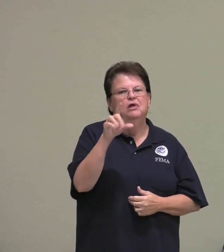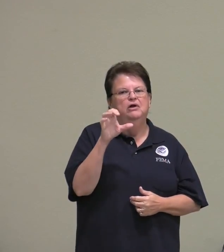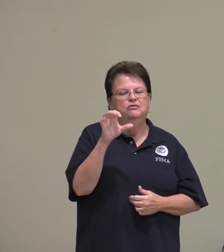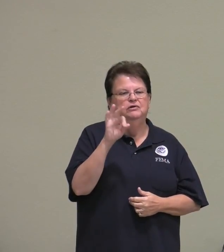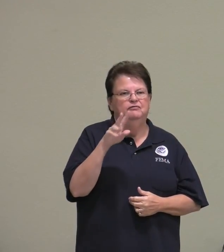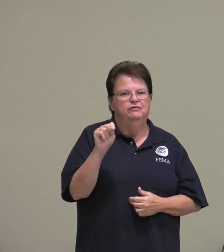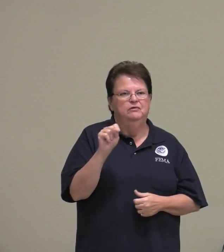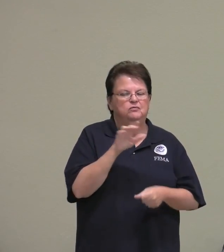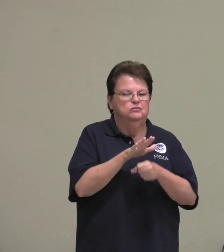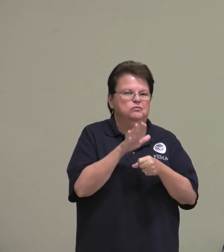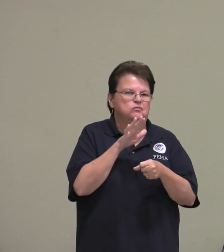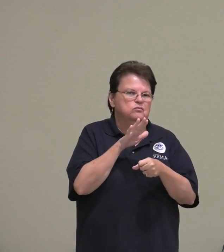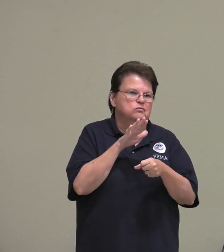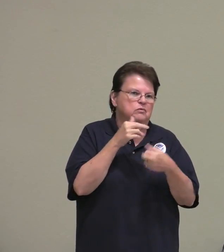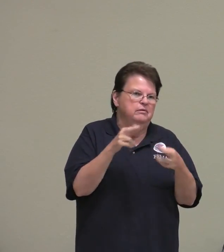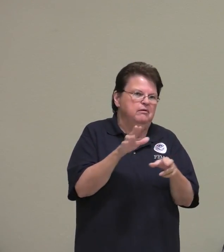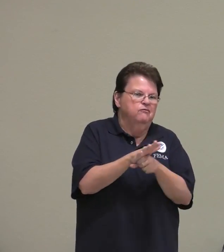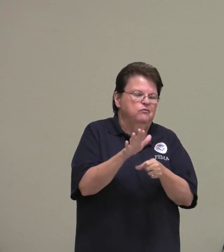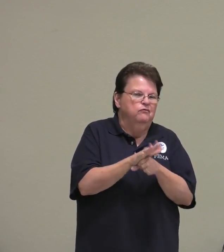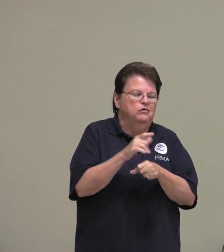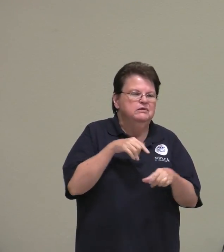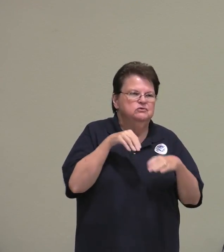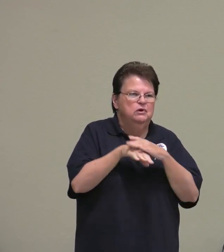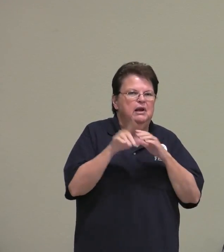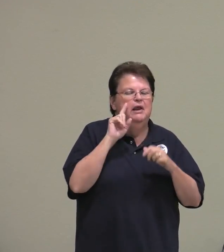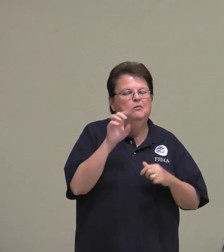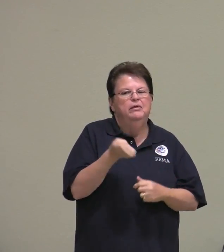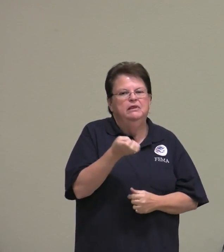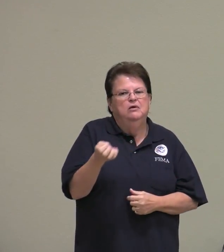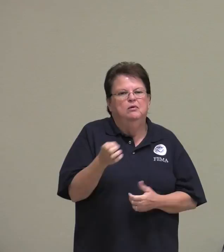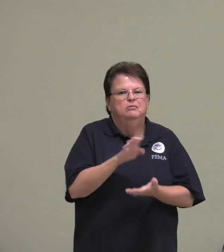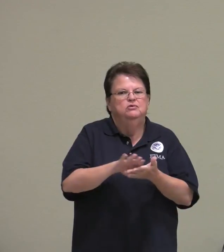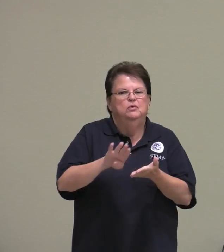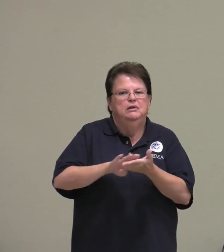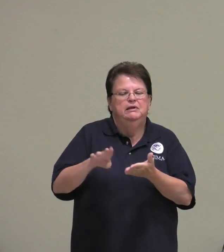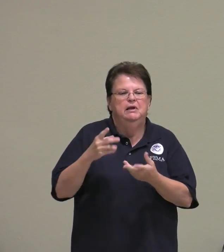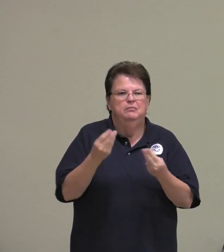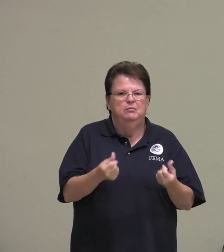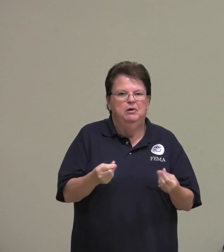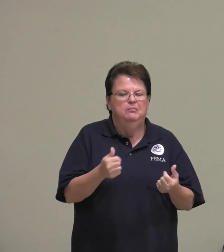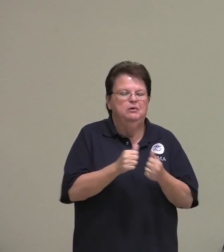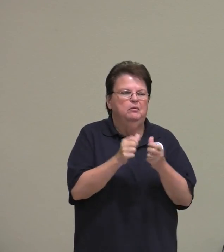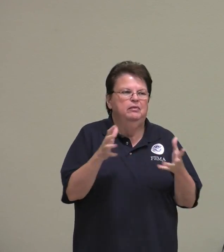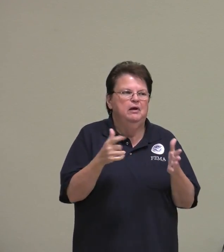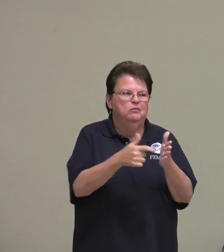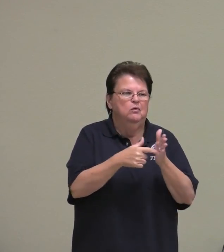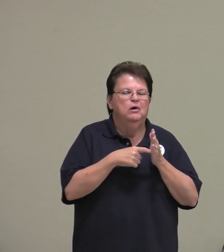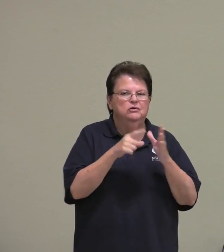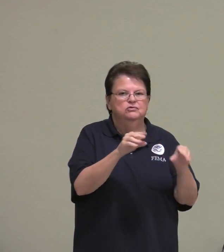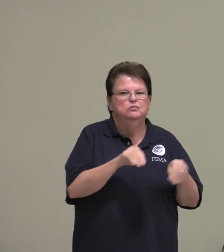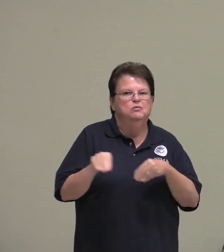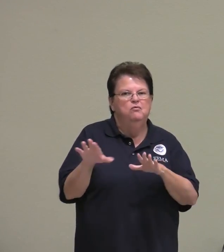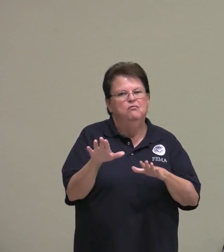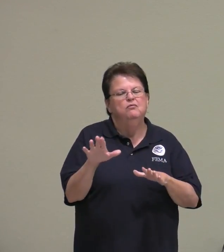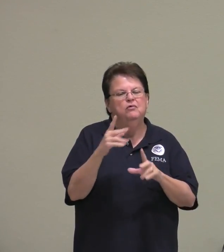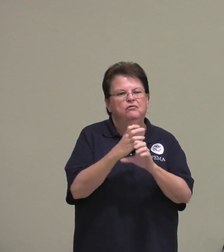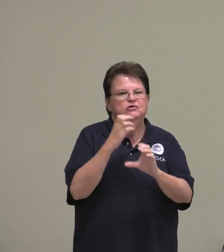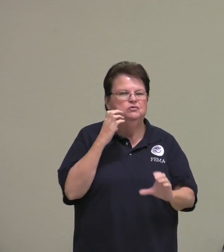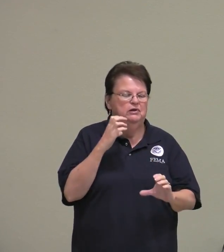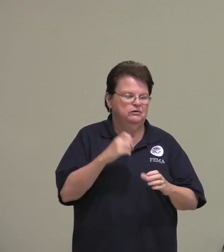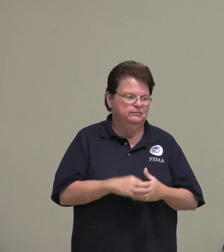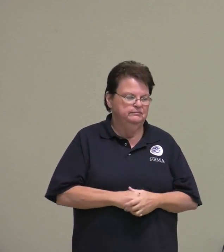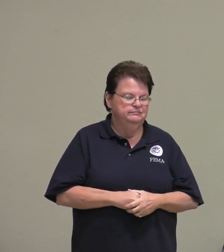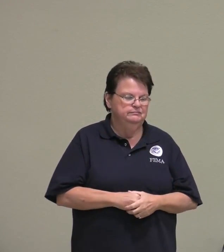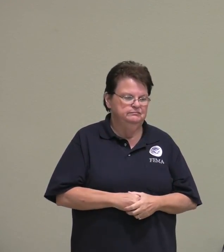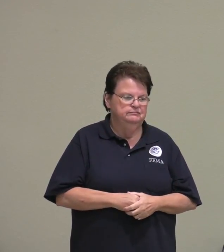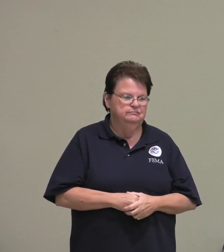room enough for us to be able to get in there with heavy equipment and clean your property without having to require you to relocate. But the county will